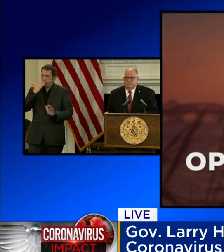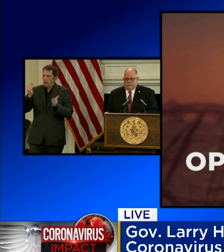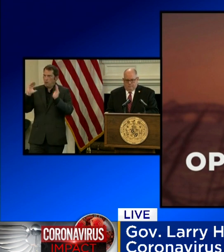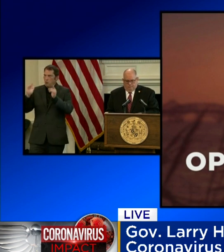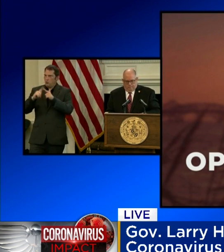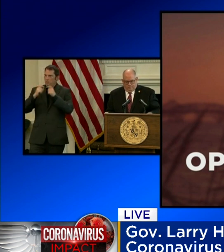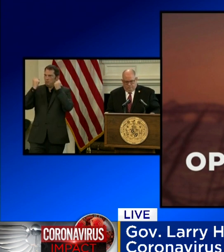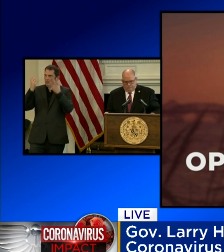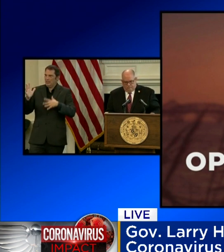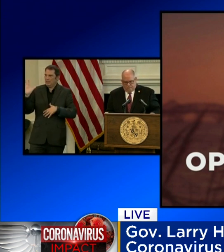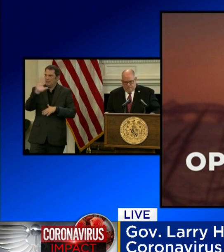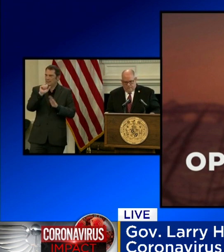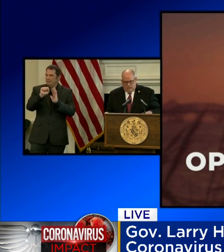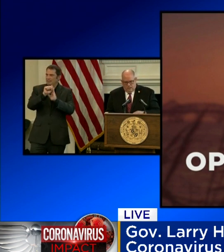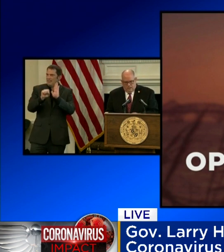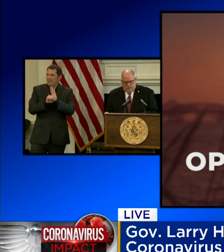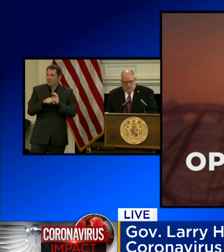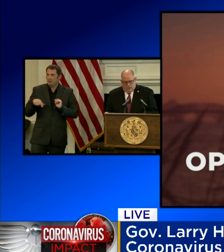region.